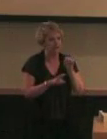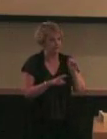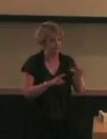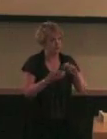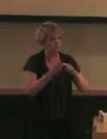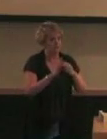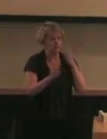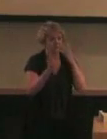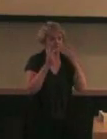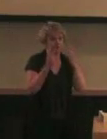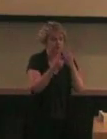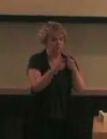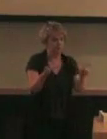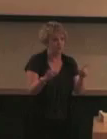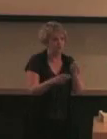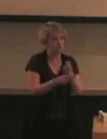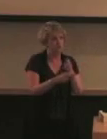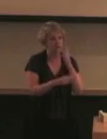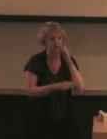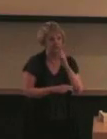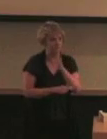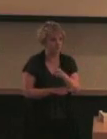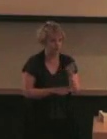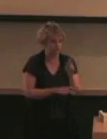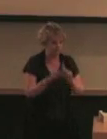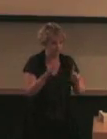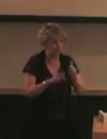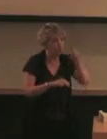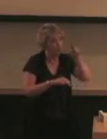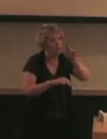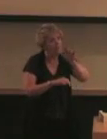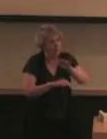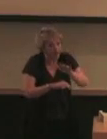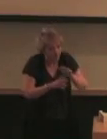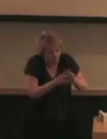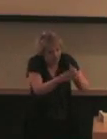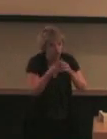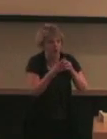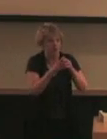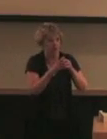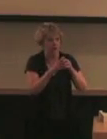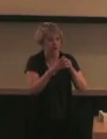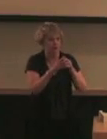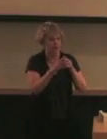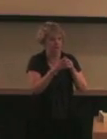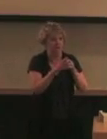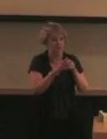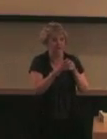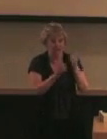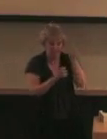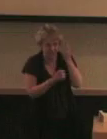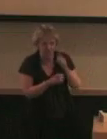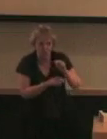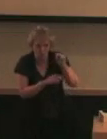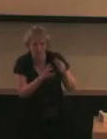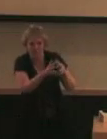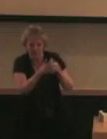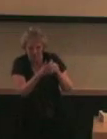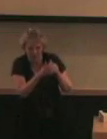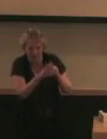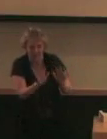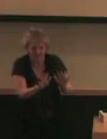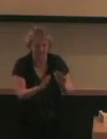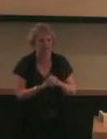a visual language used by deaf and hard of hearing people in North America. The key word is in North America.